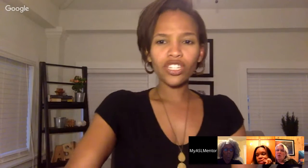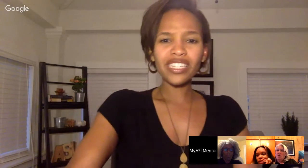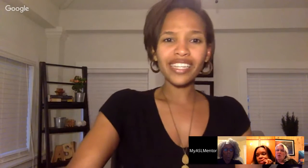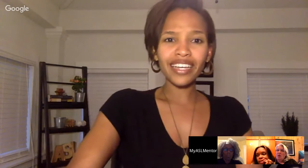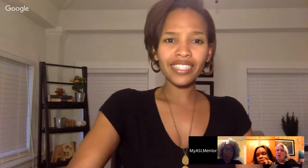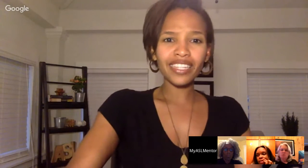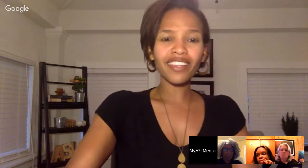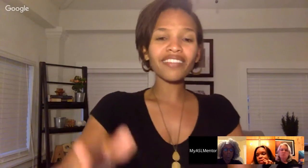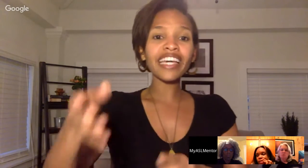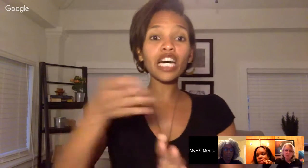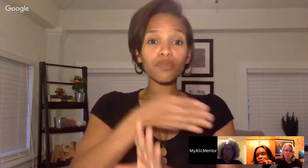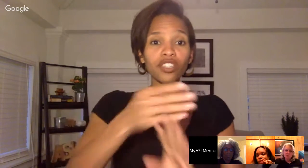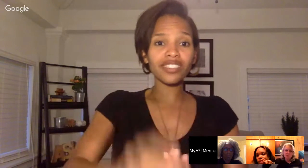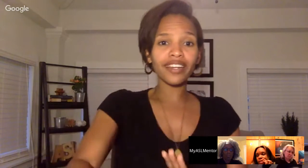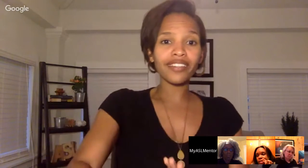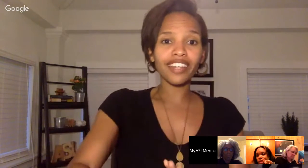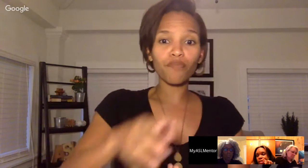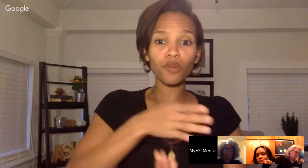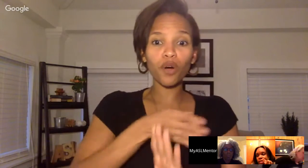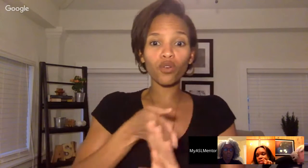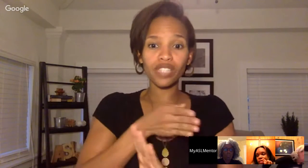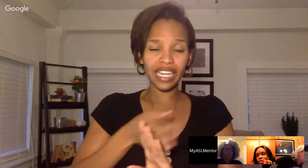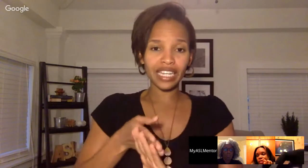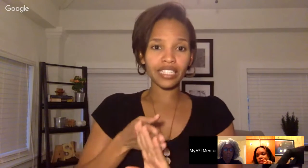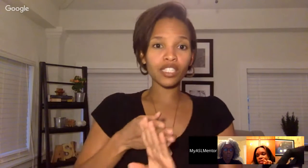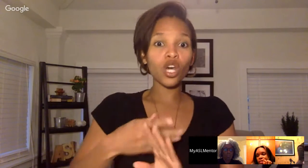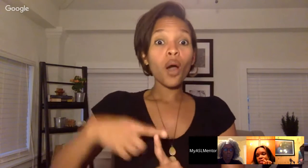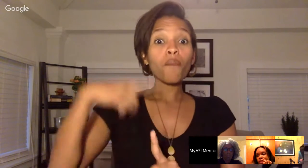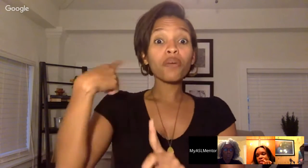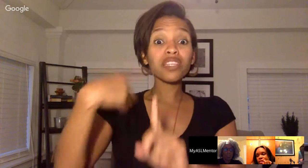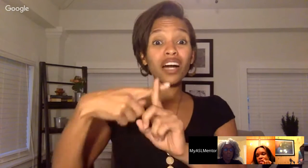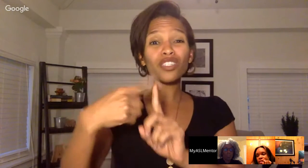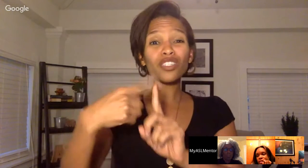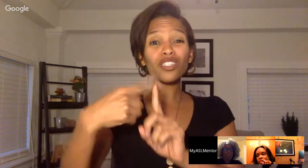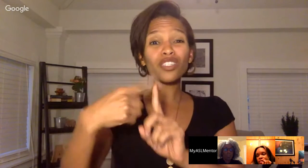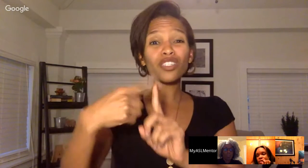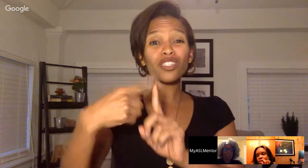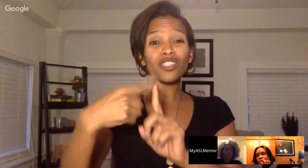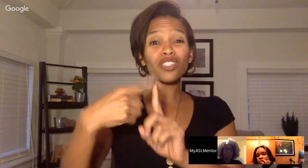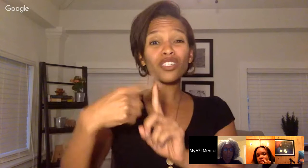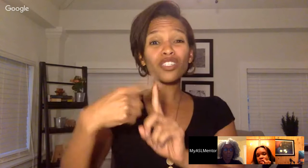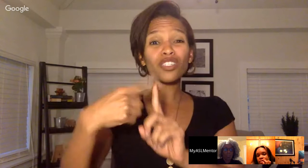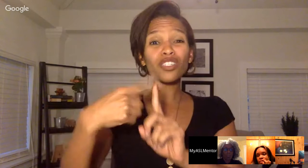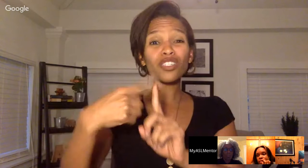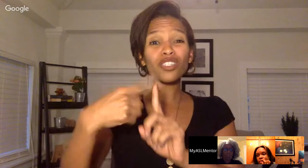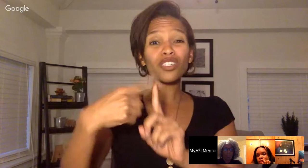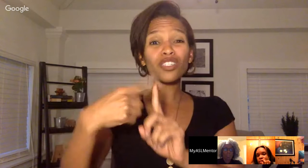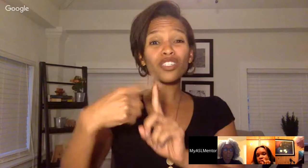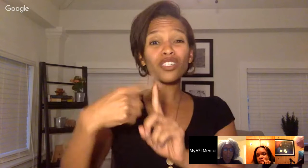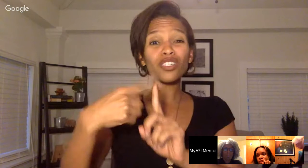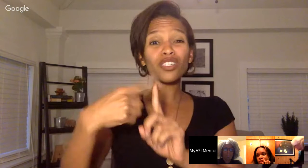she says that the lead up to the sentence that I'm proposing is plus one big,